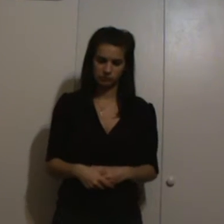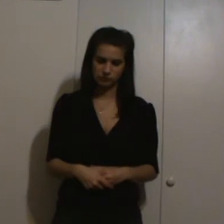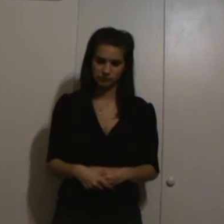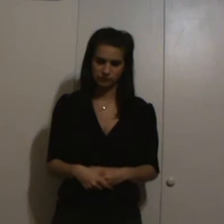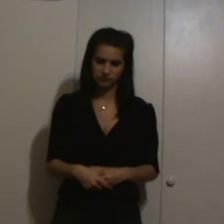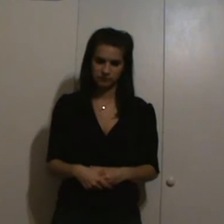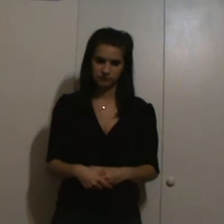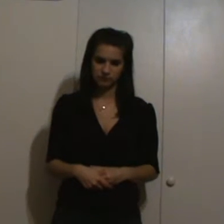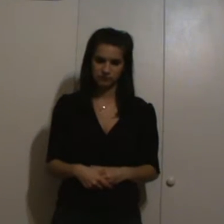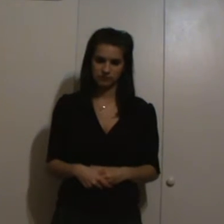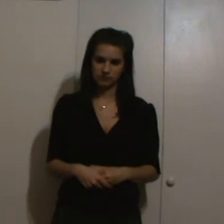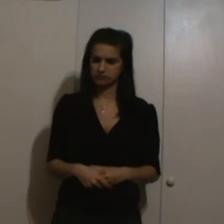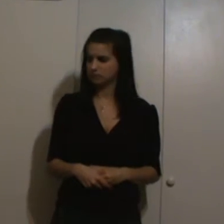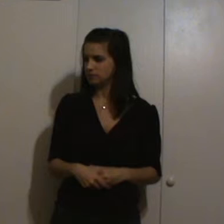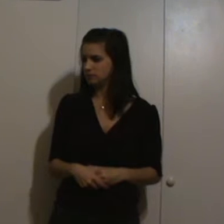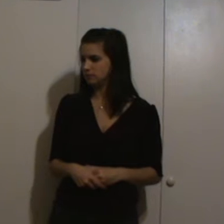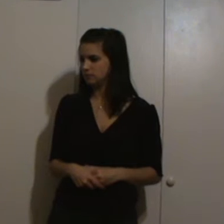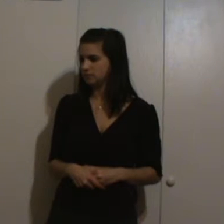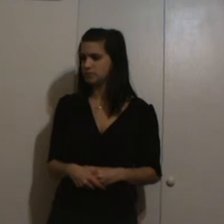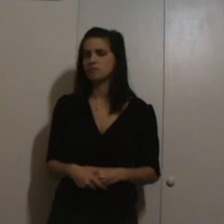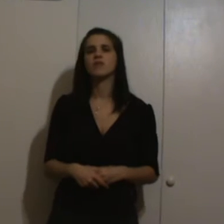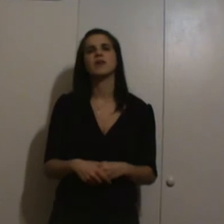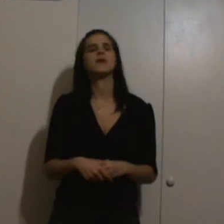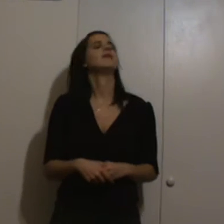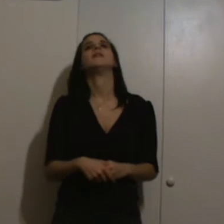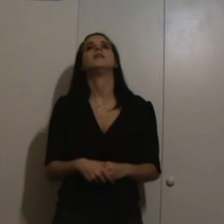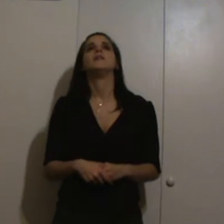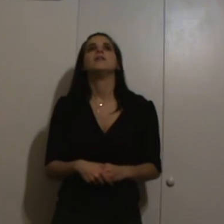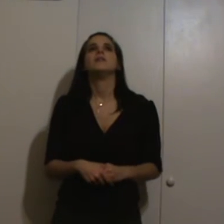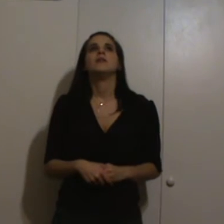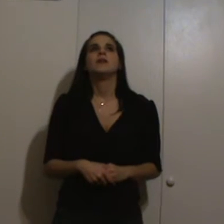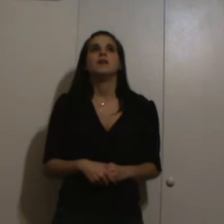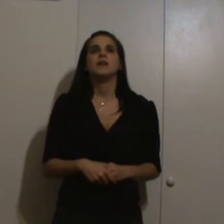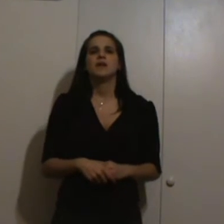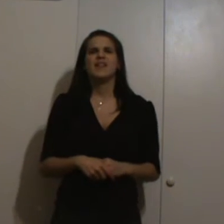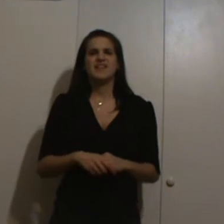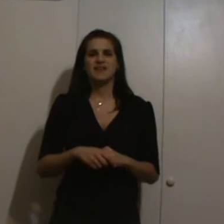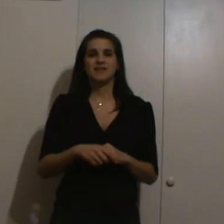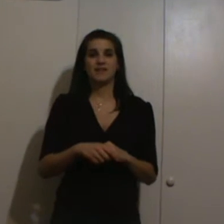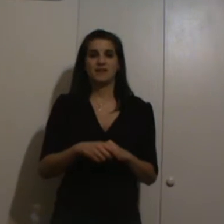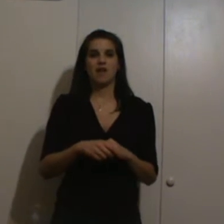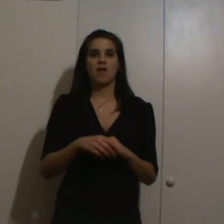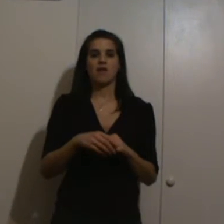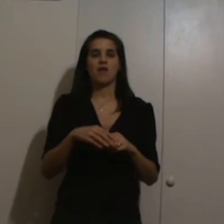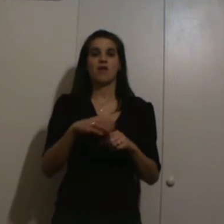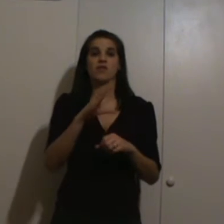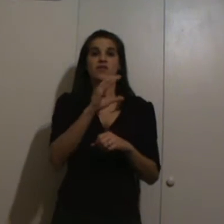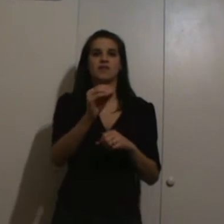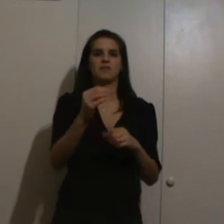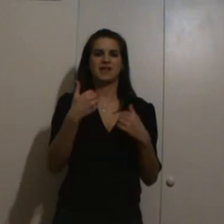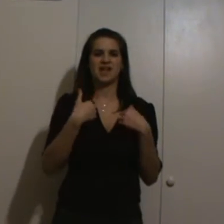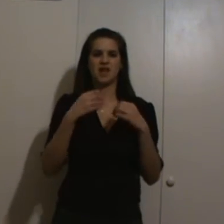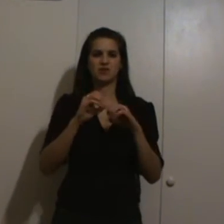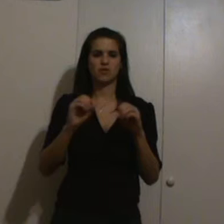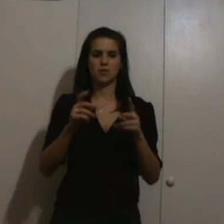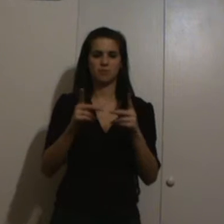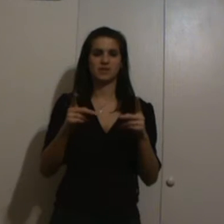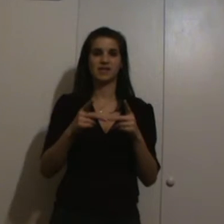was a tidbit. There was no place for the men to wash their hands before they ate their dinner, and so they made a